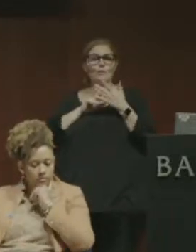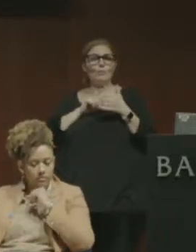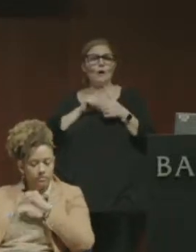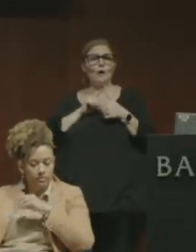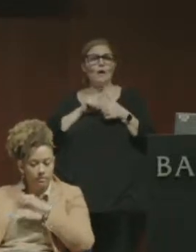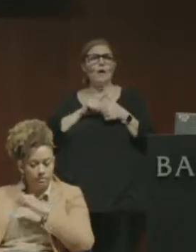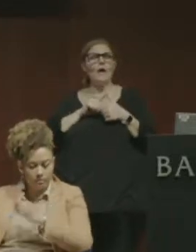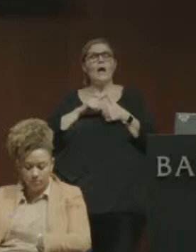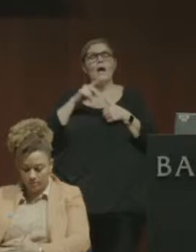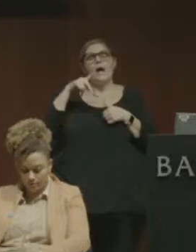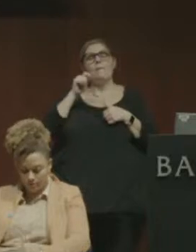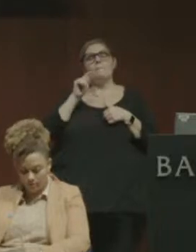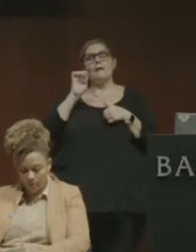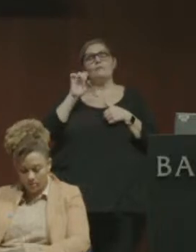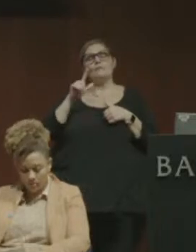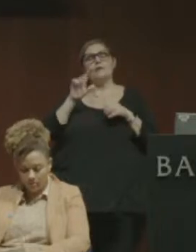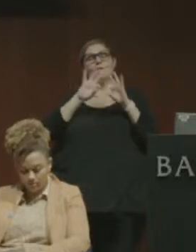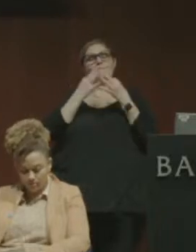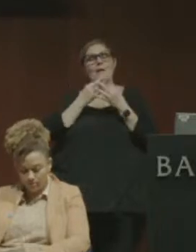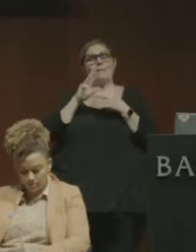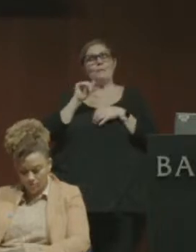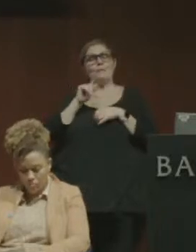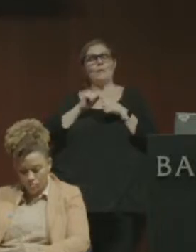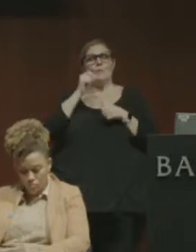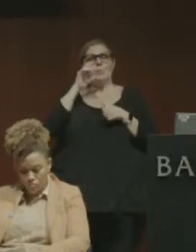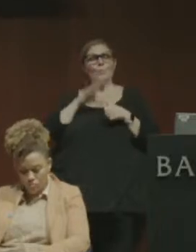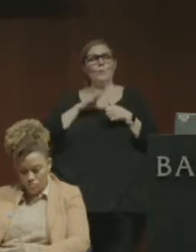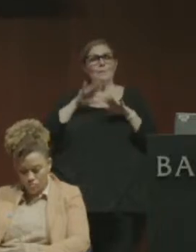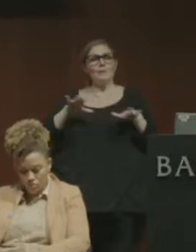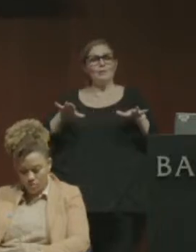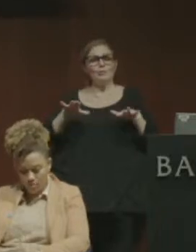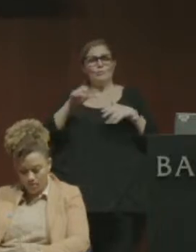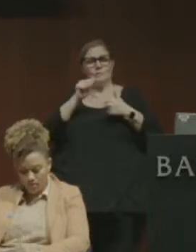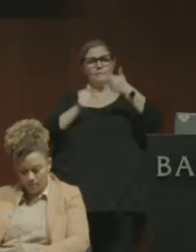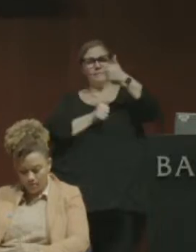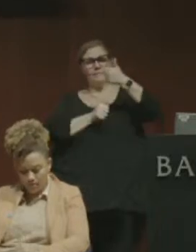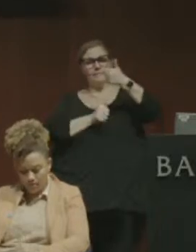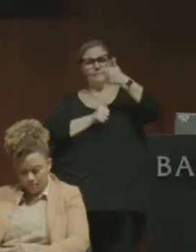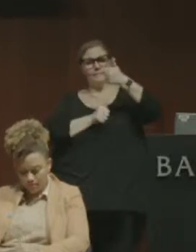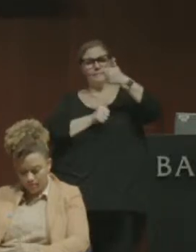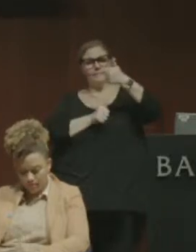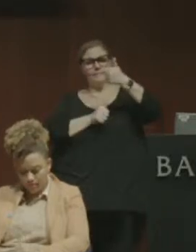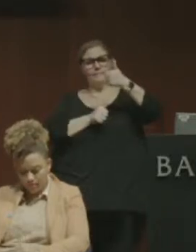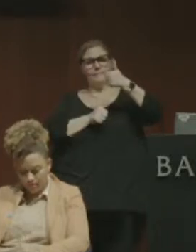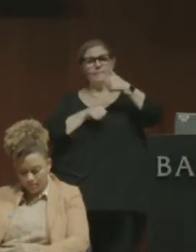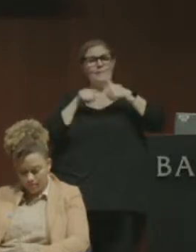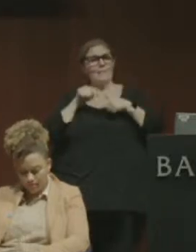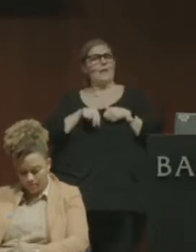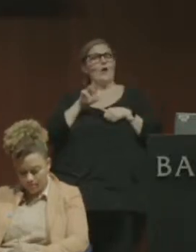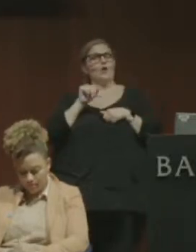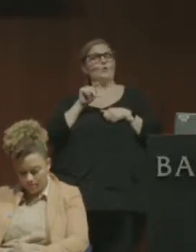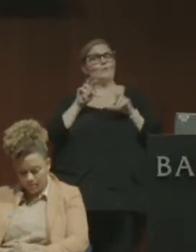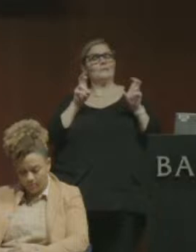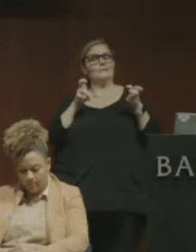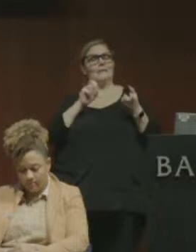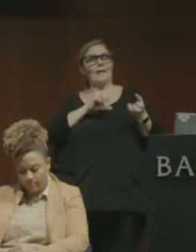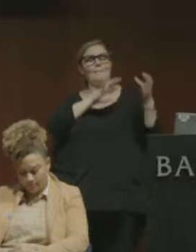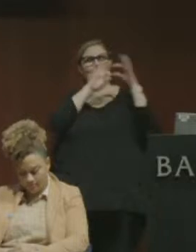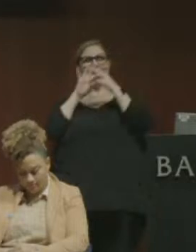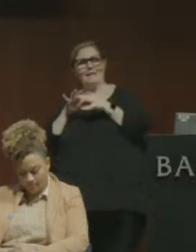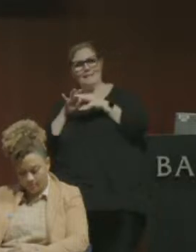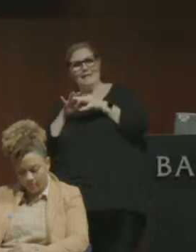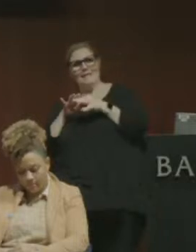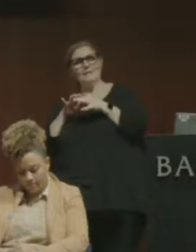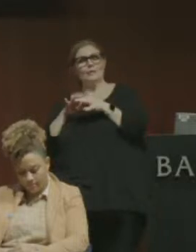nuclear patriarchal family unit with women and children as subordinate. These units could then be connected to a